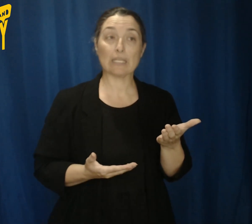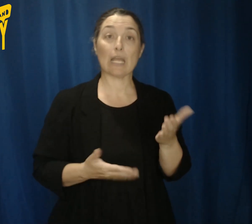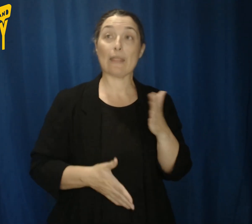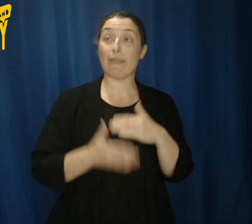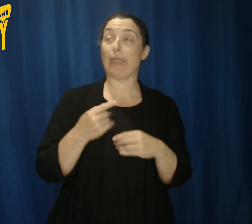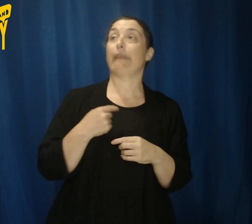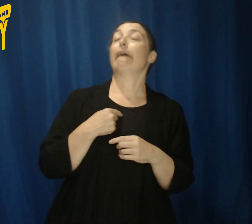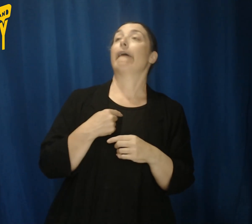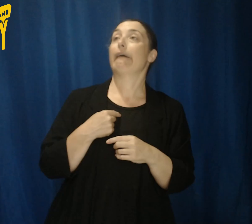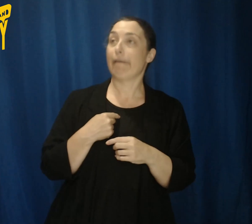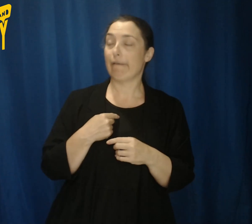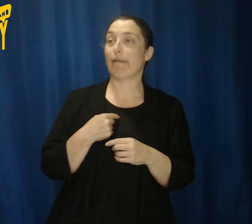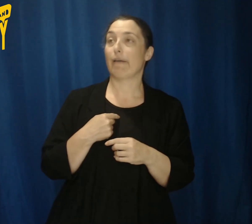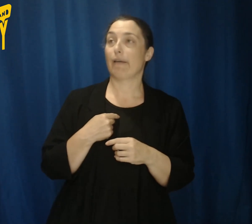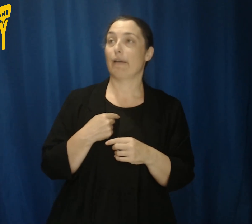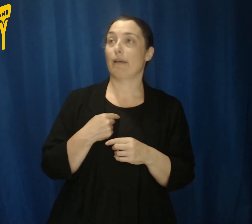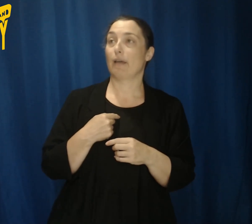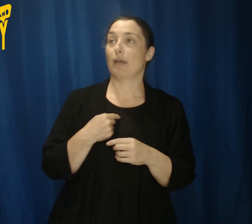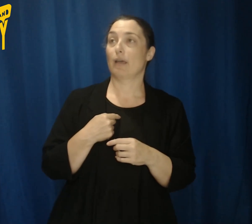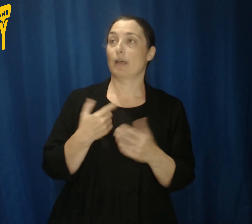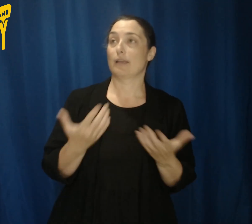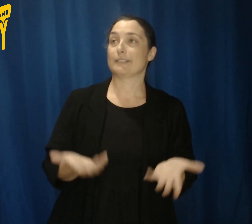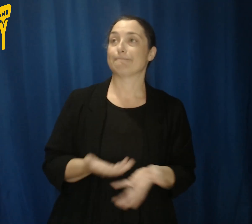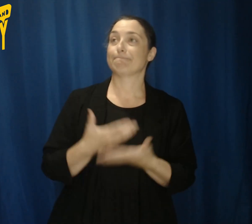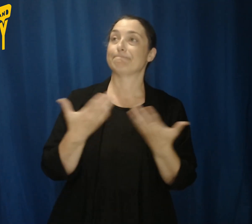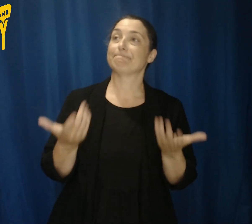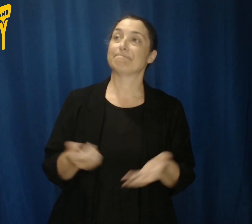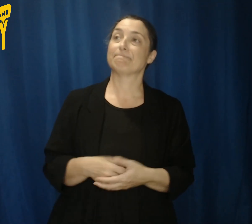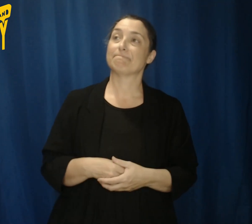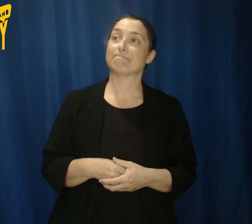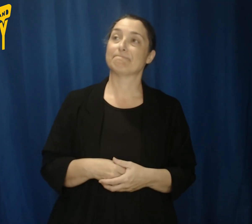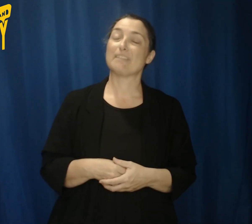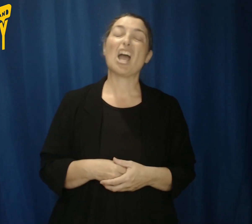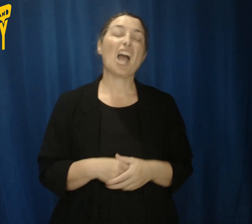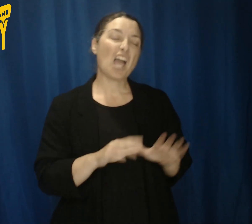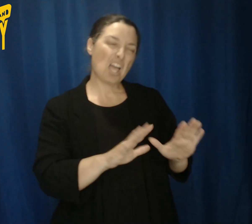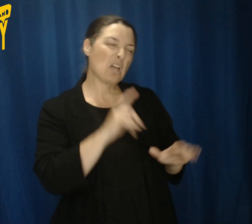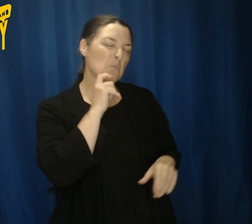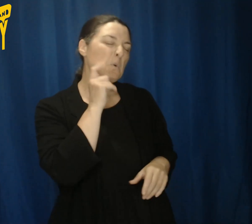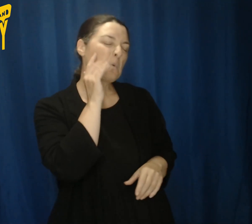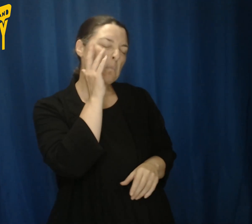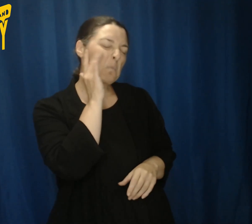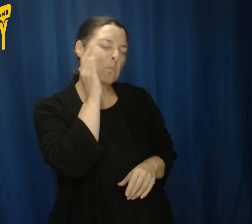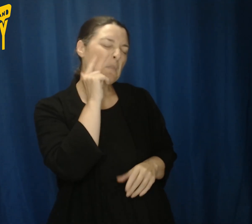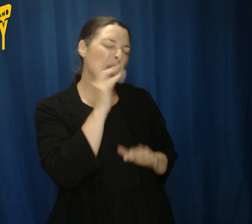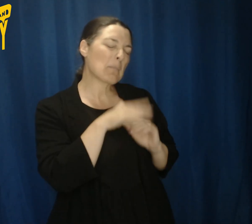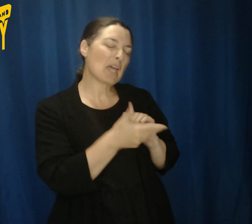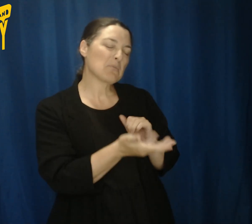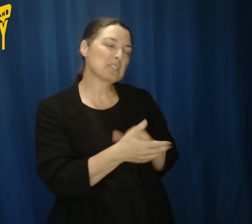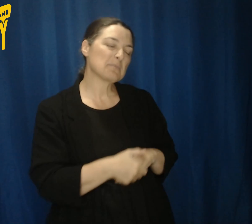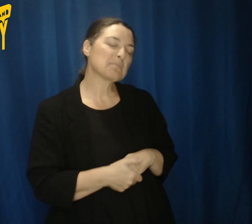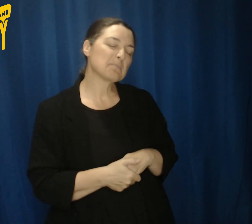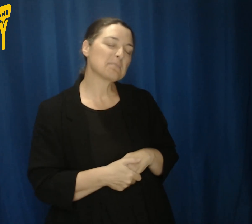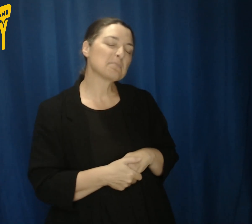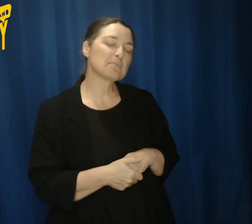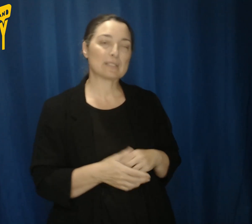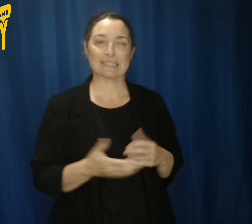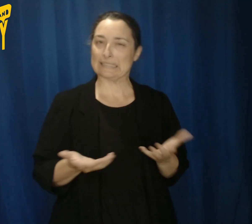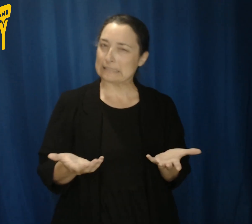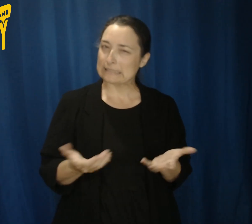to the face that, yeah, we really want to think about that. I want to take our time. What do you think